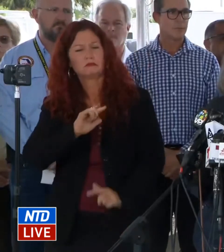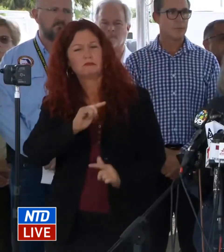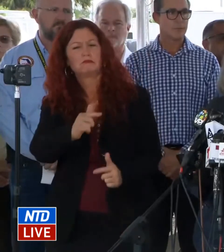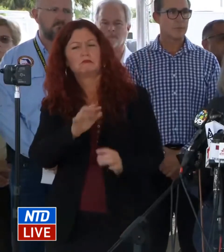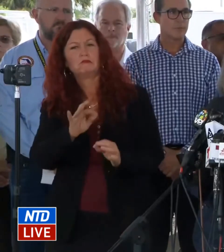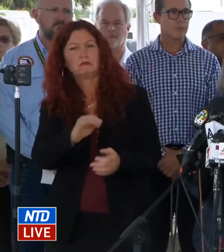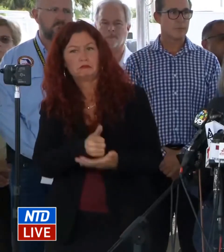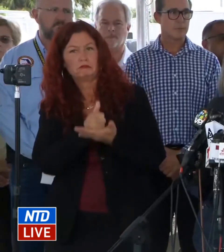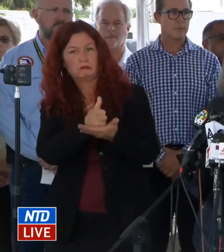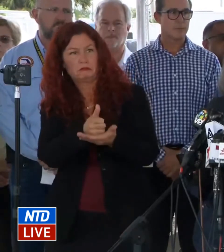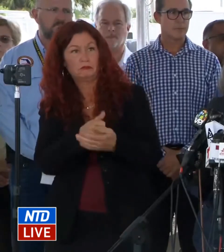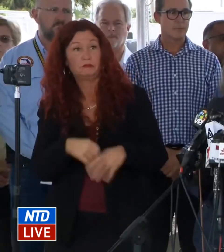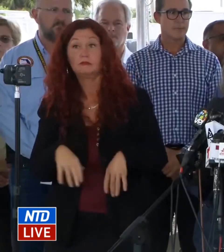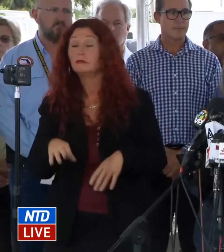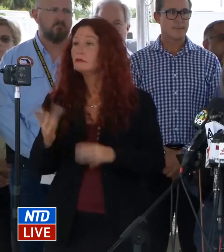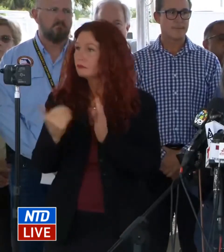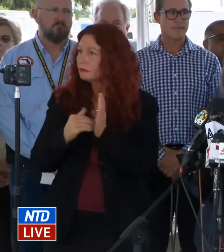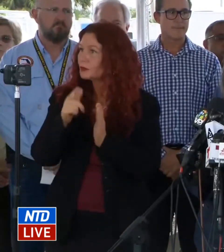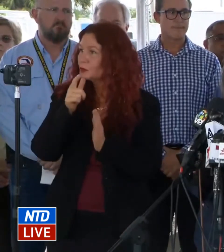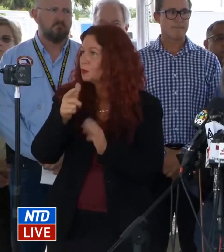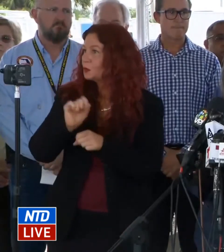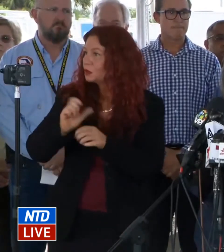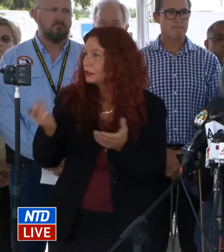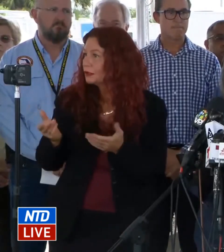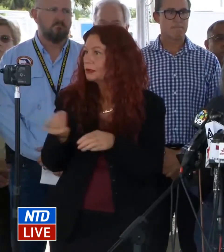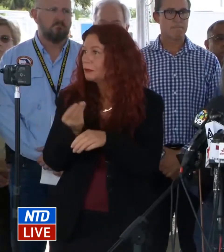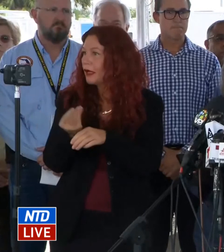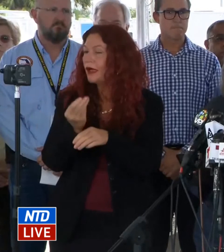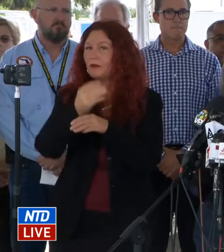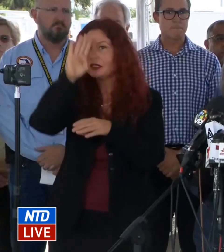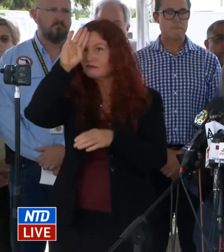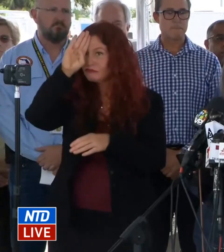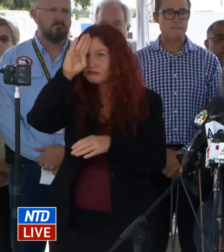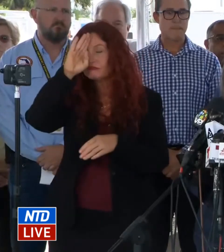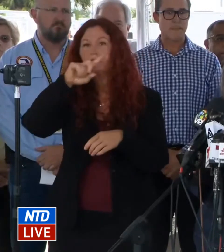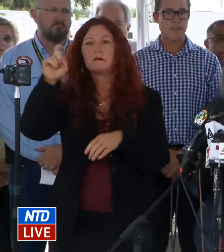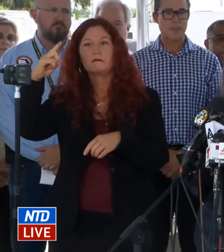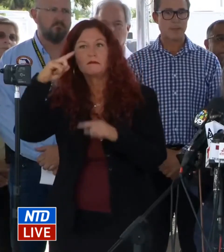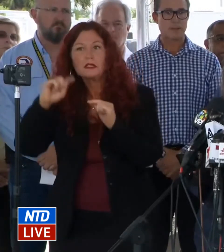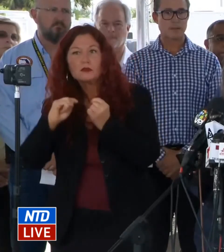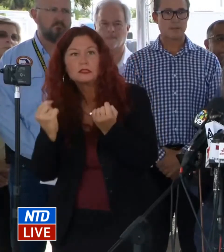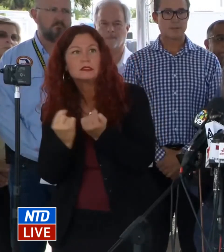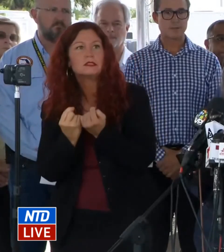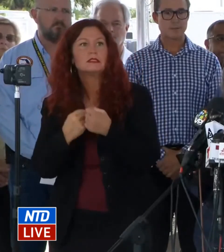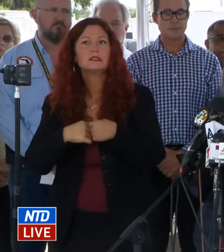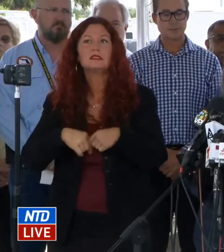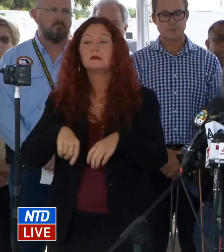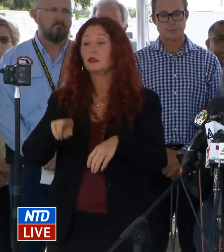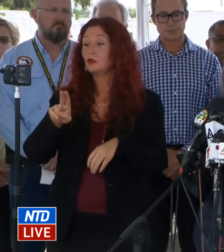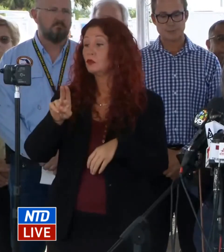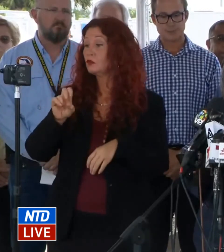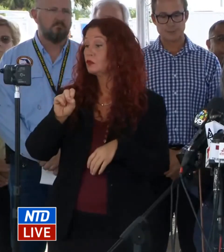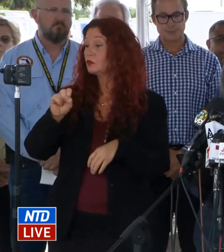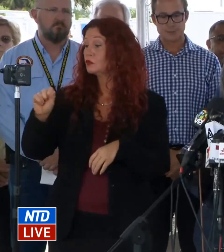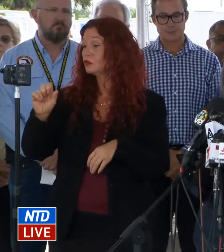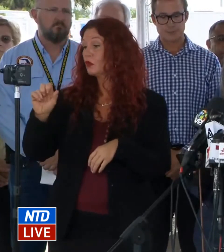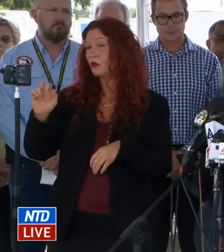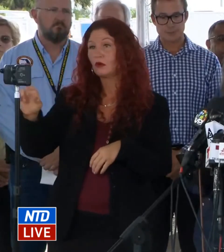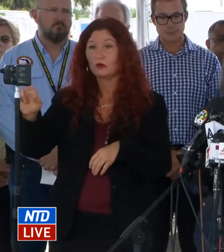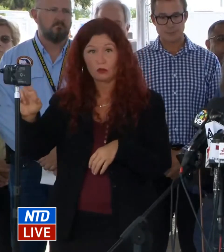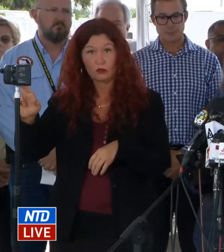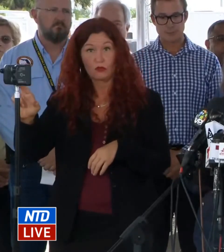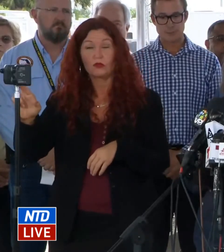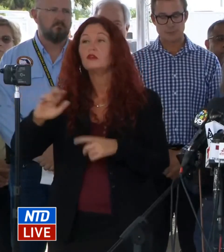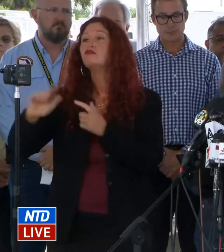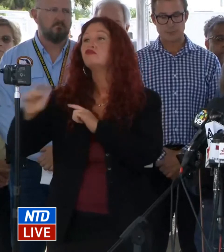the world conducting this effort. The federal teams of the USAR search and rescue personnel